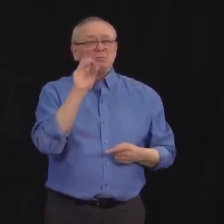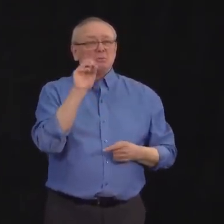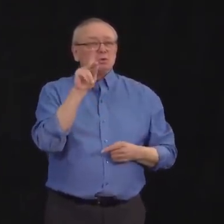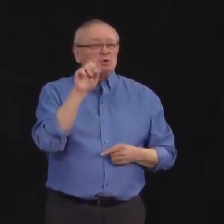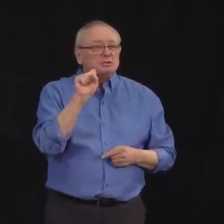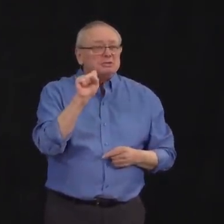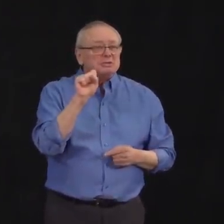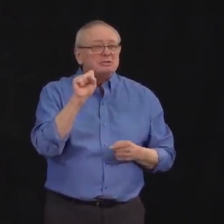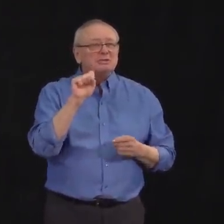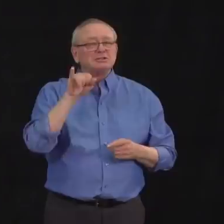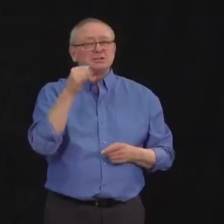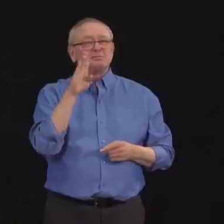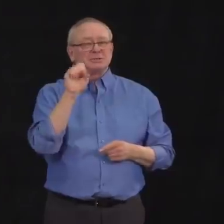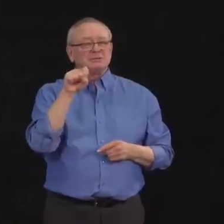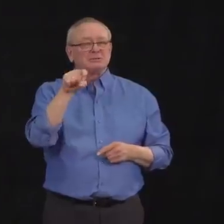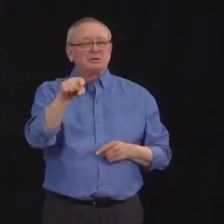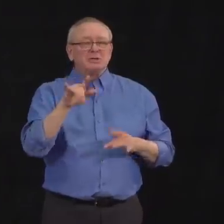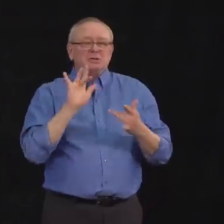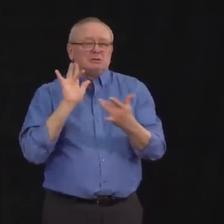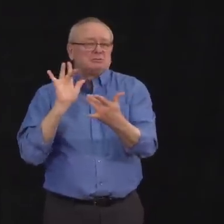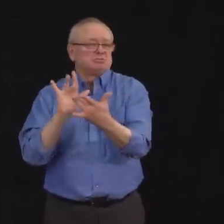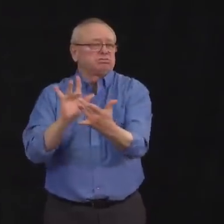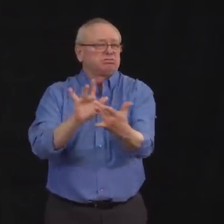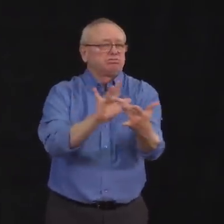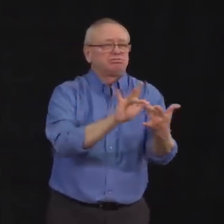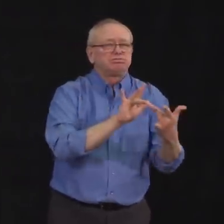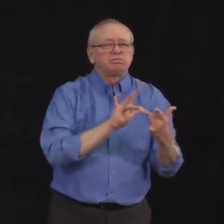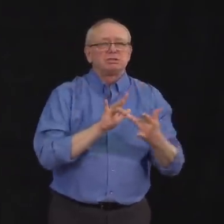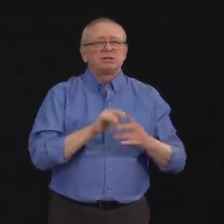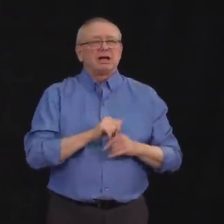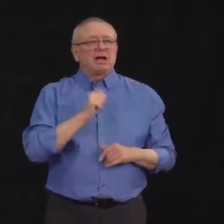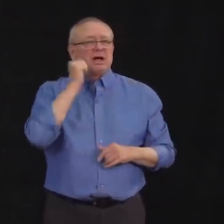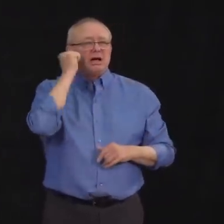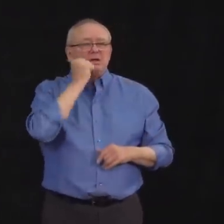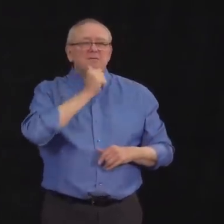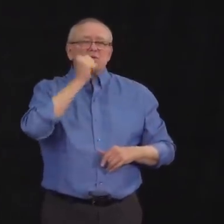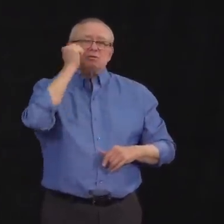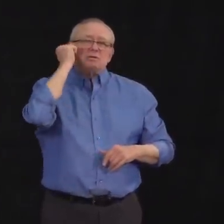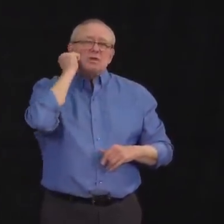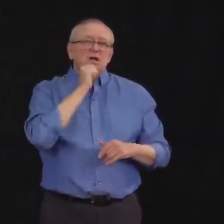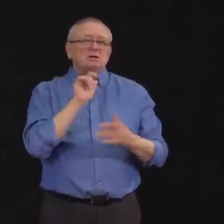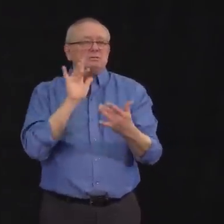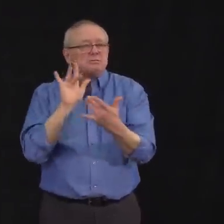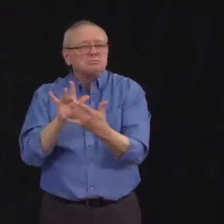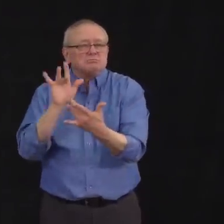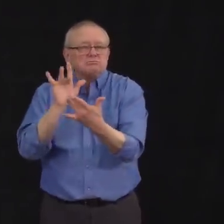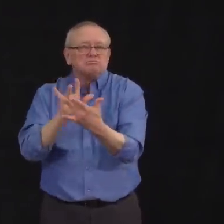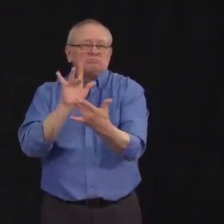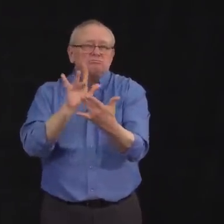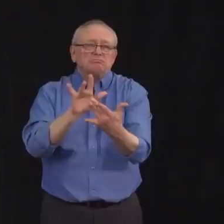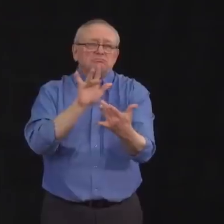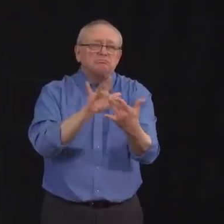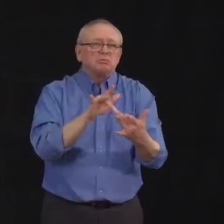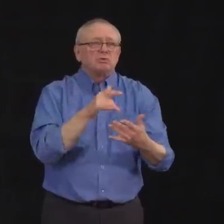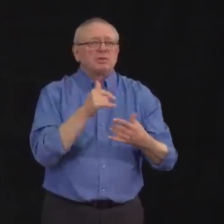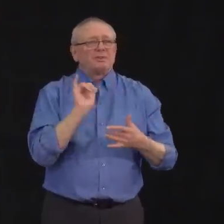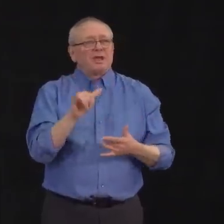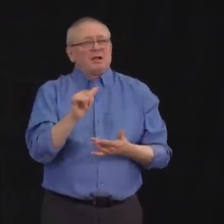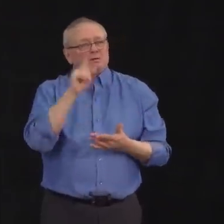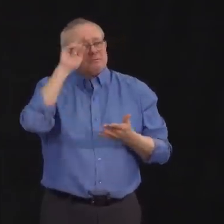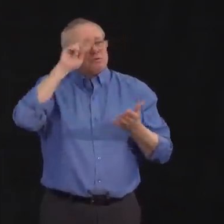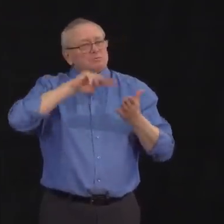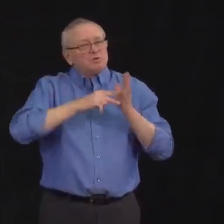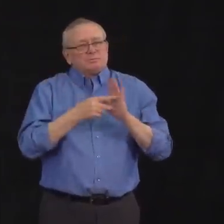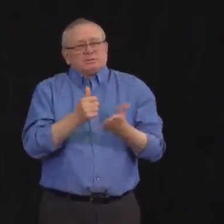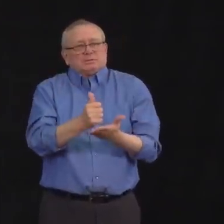of case follow-up and contact tracing that is the backbone of our ability to prevent spread of this virus. Their